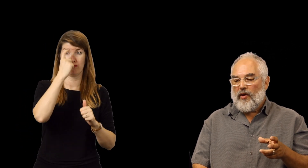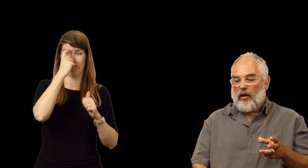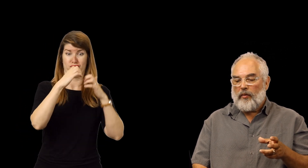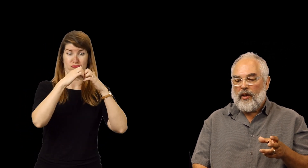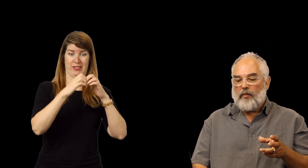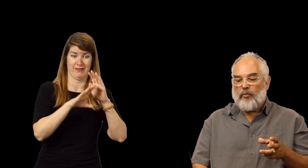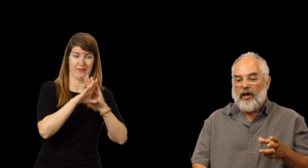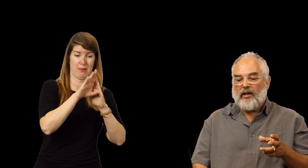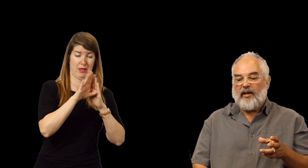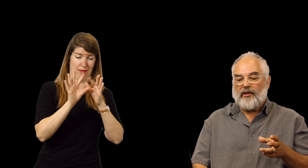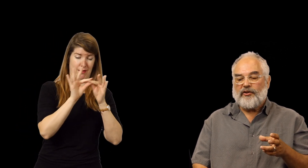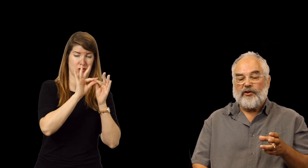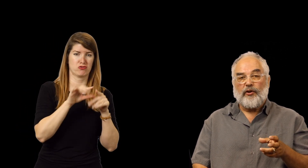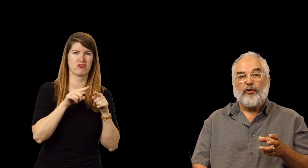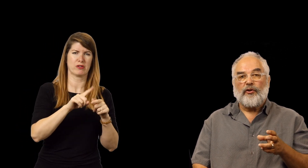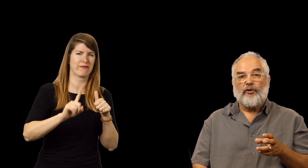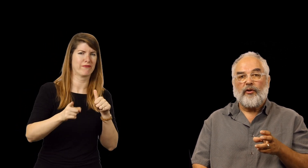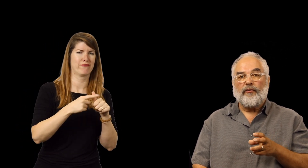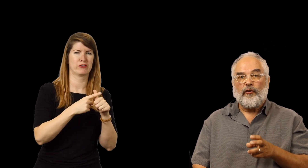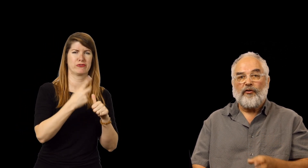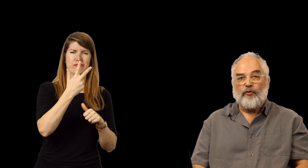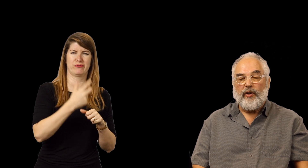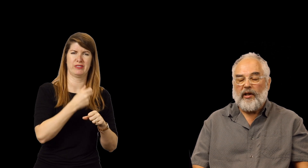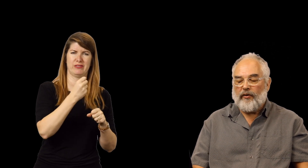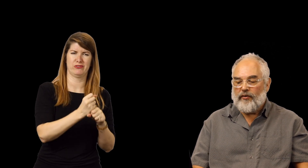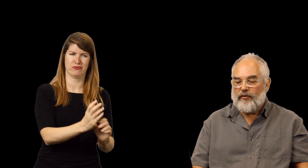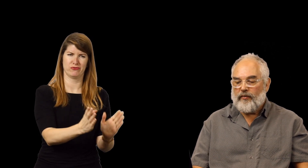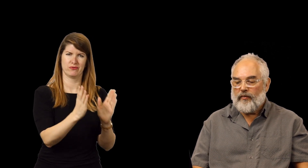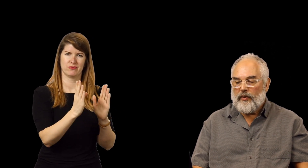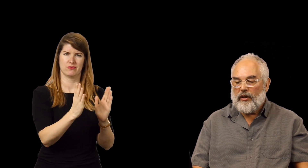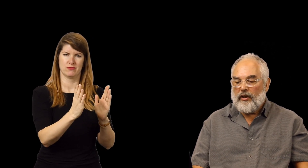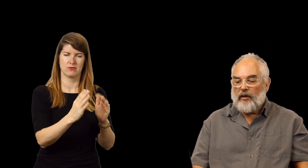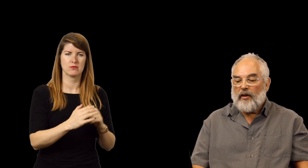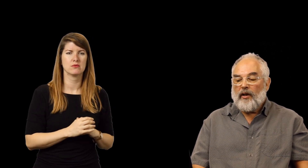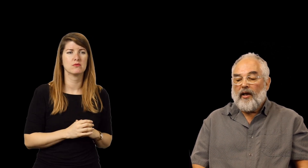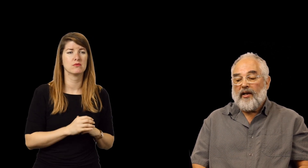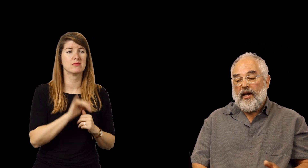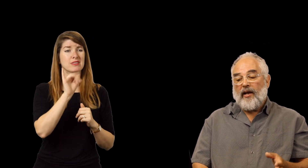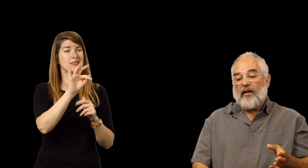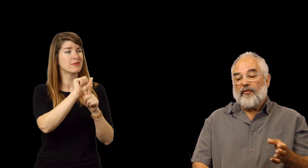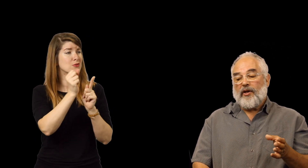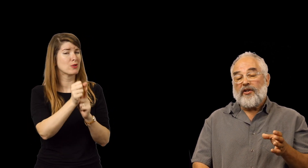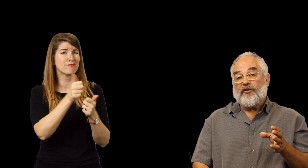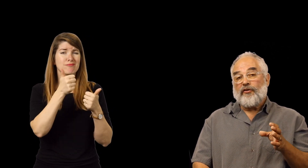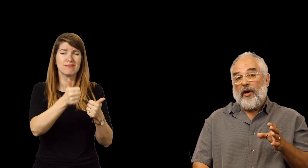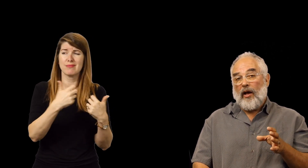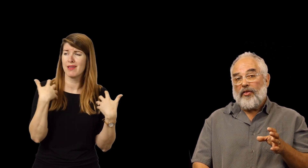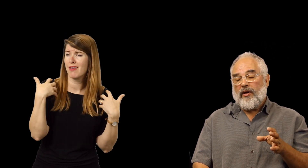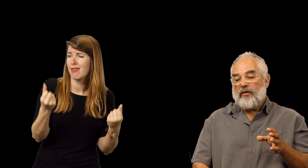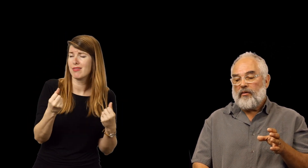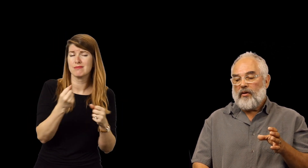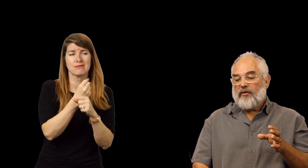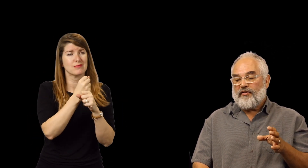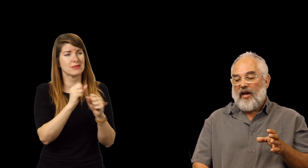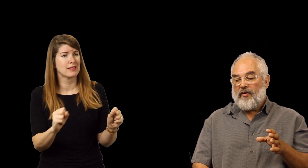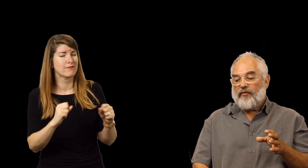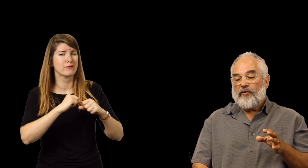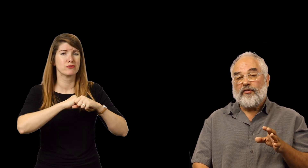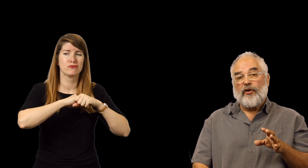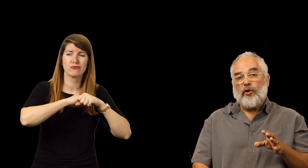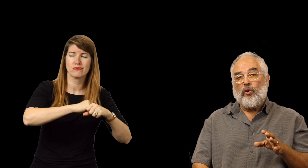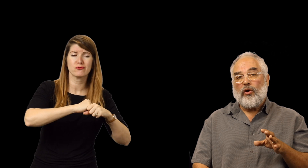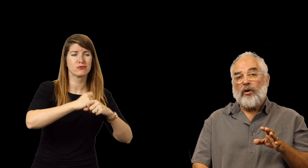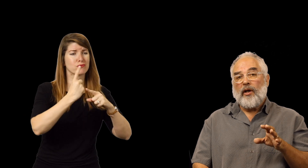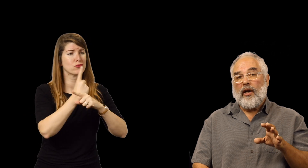of brain development and brain connections occur during the first 3 years. And again, if conditions are healthy,